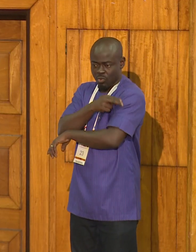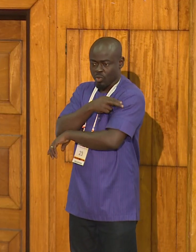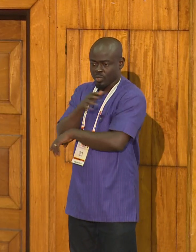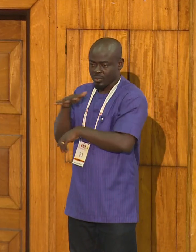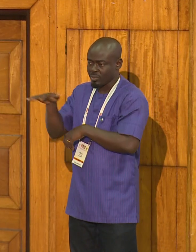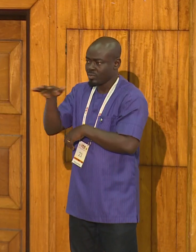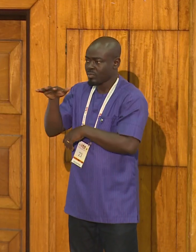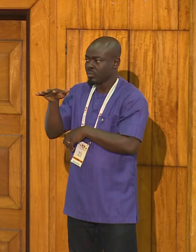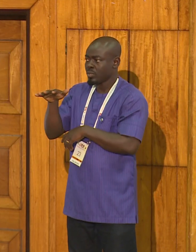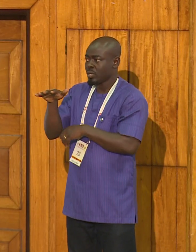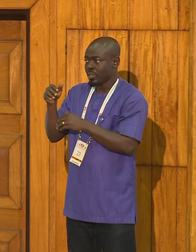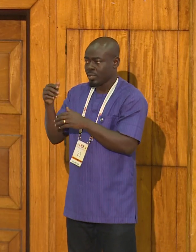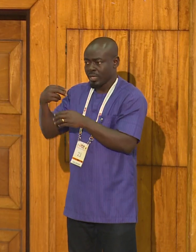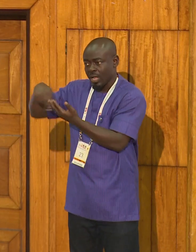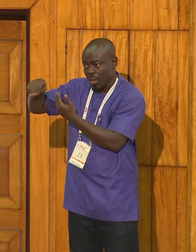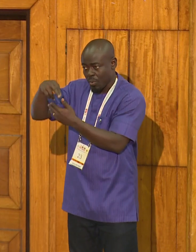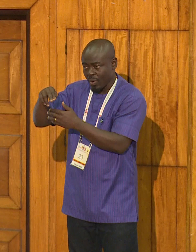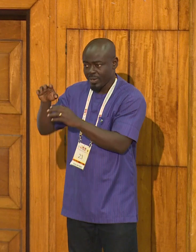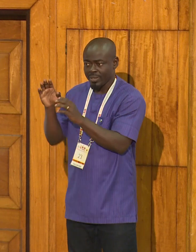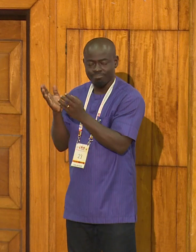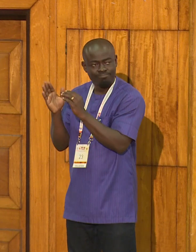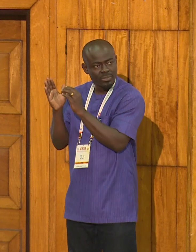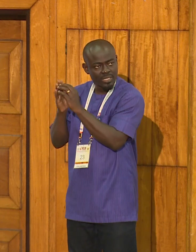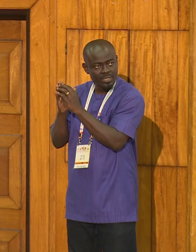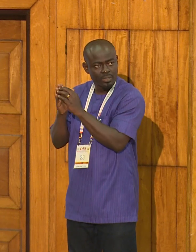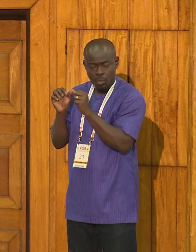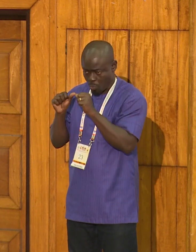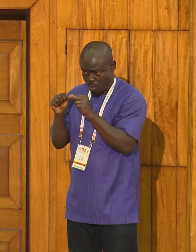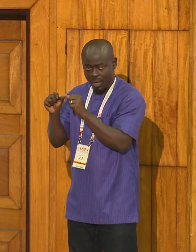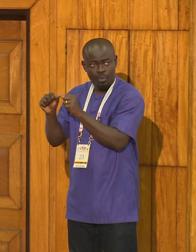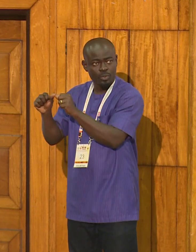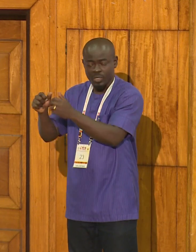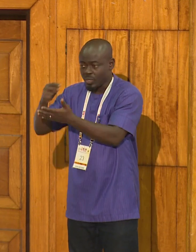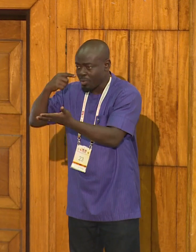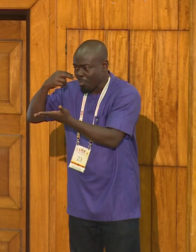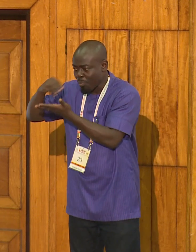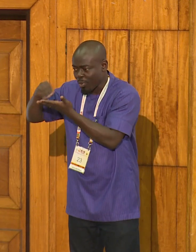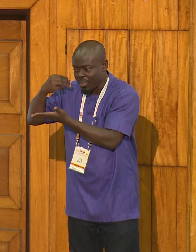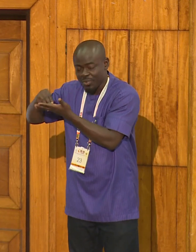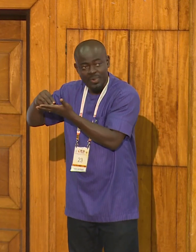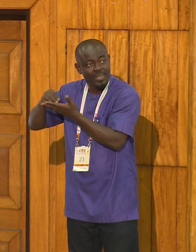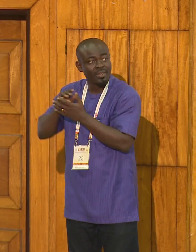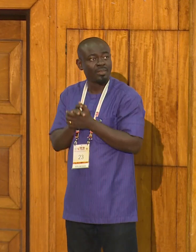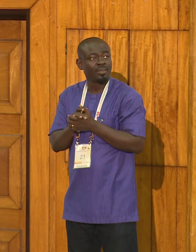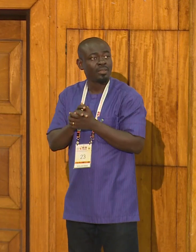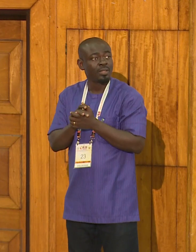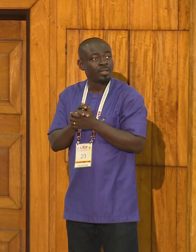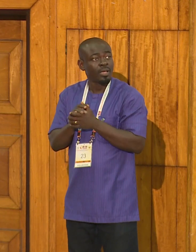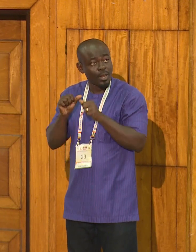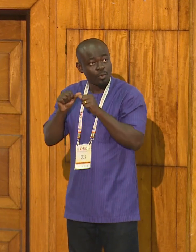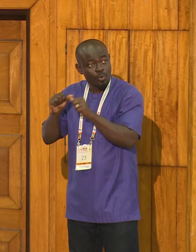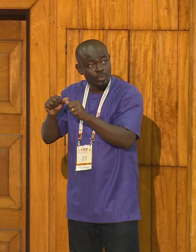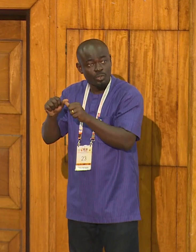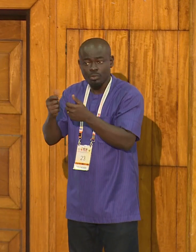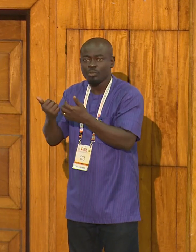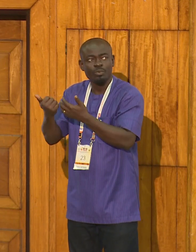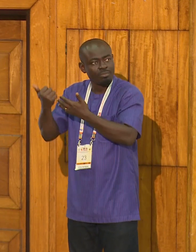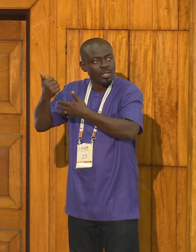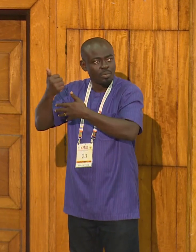run by the City of Health. And we are continuously monitoring and continuously